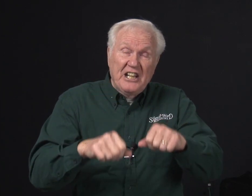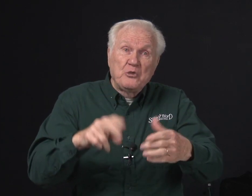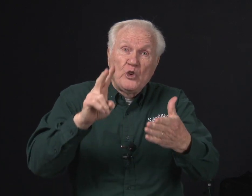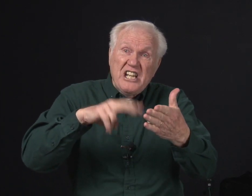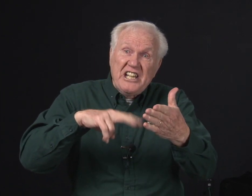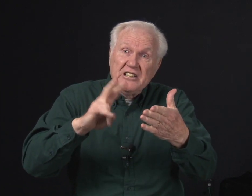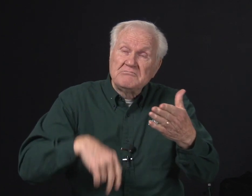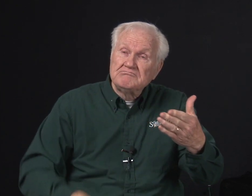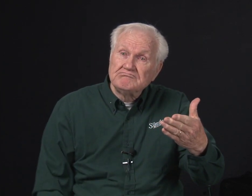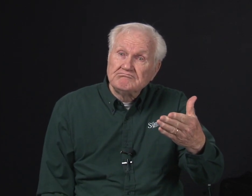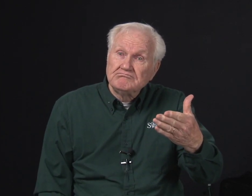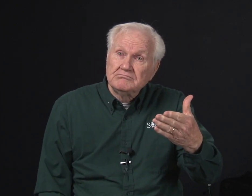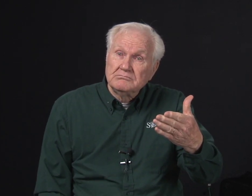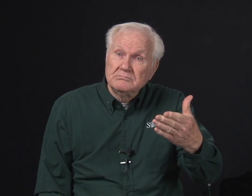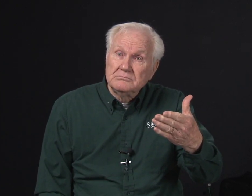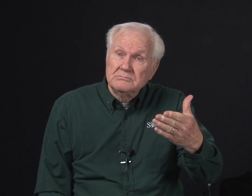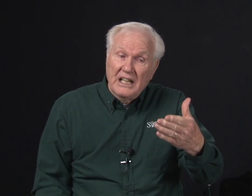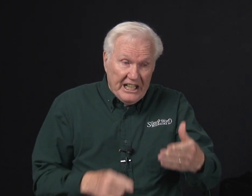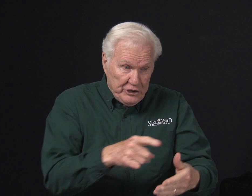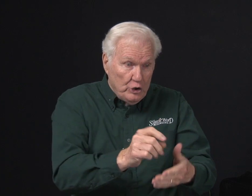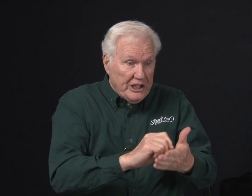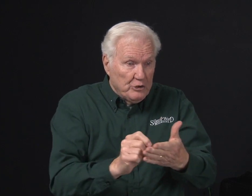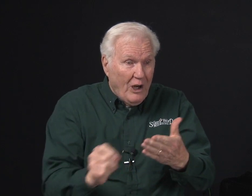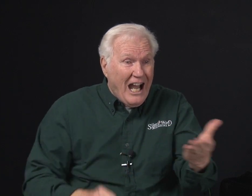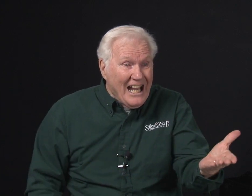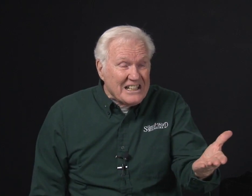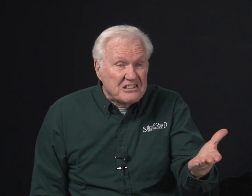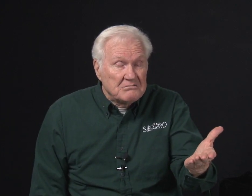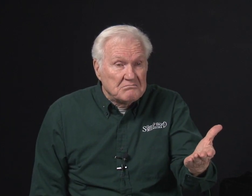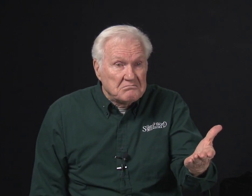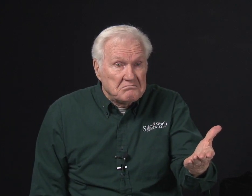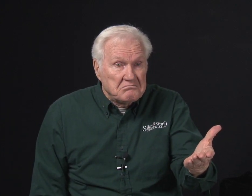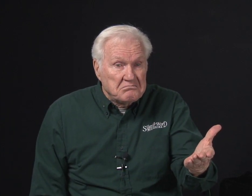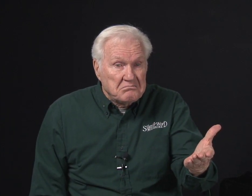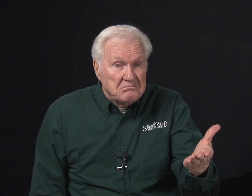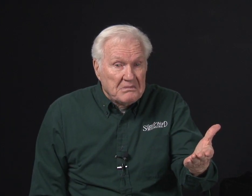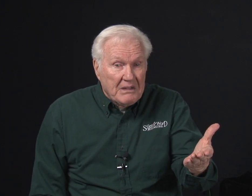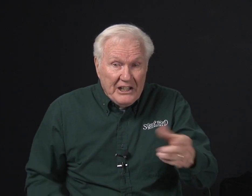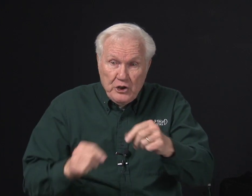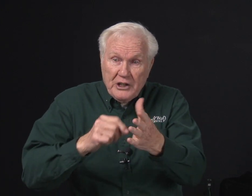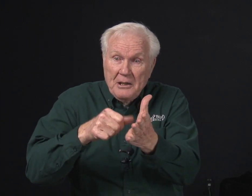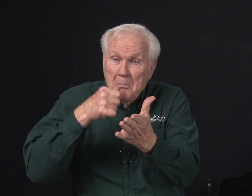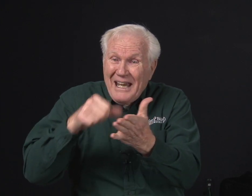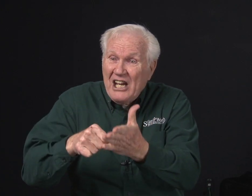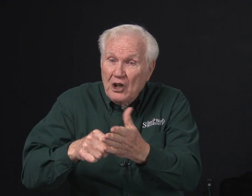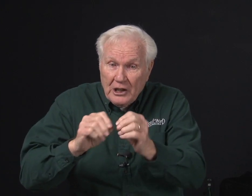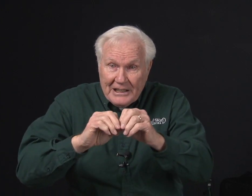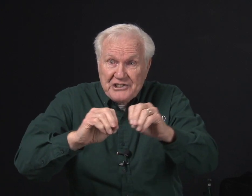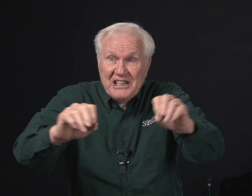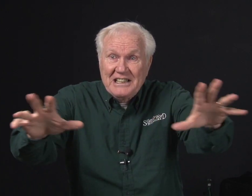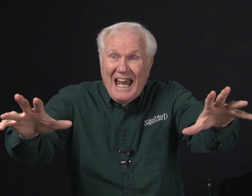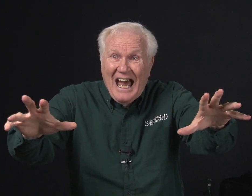can read, and you can write, and you can mail and send out.